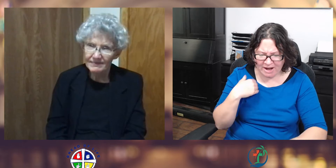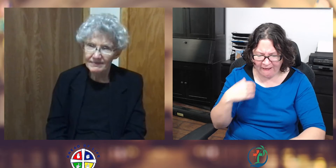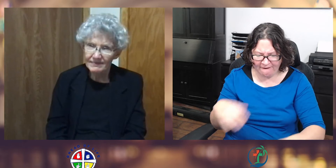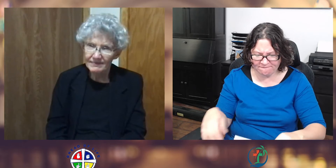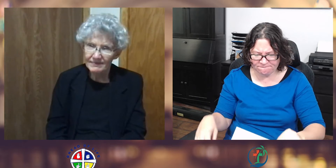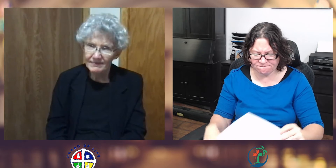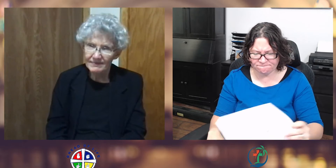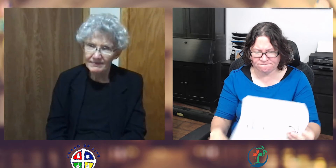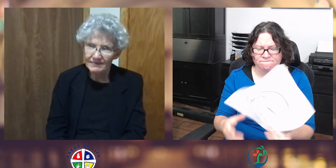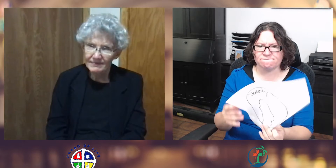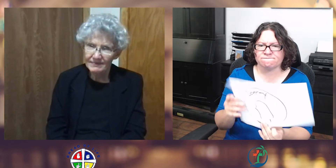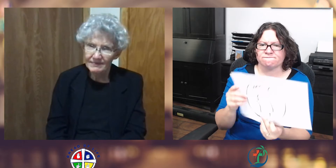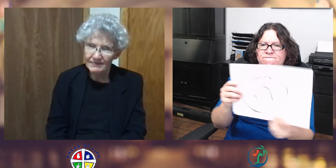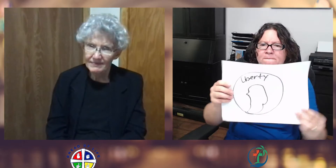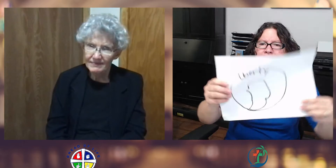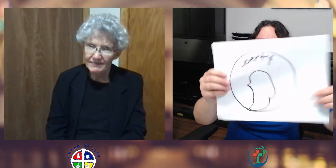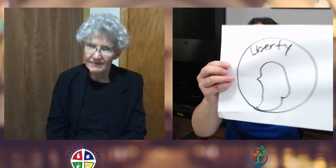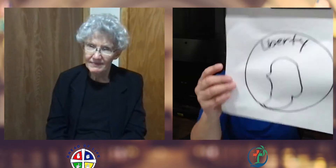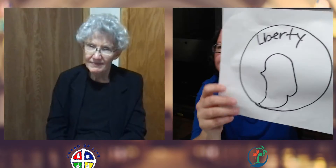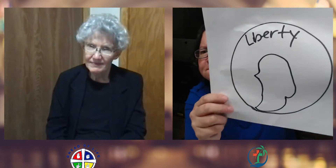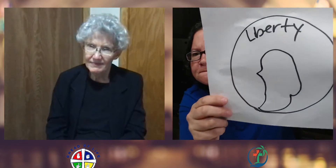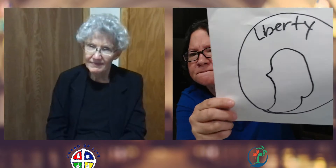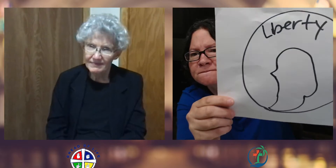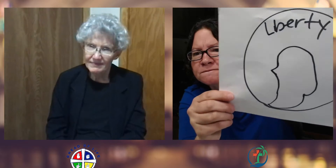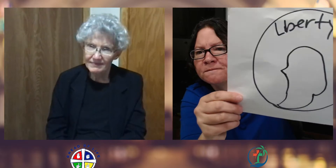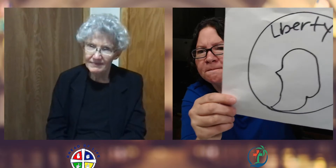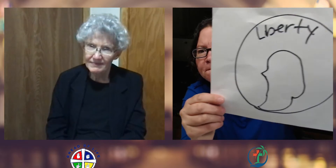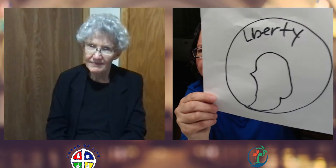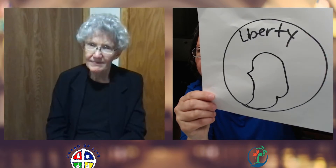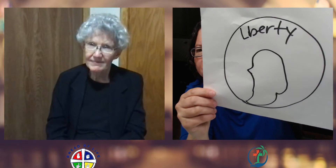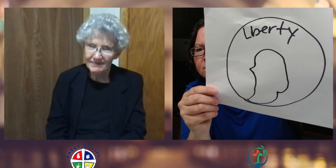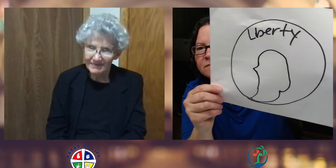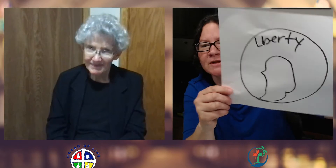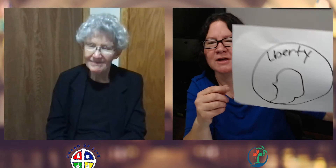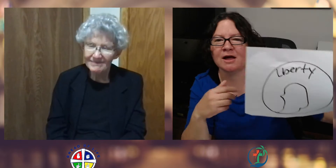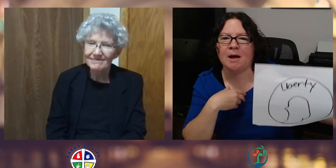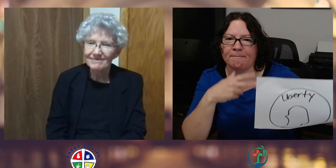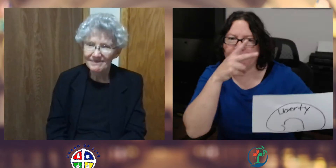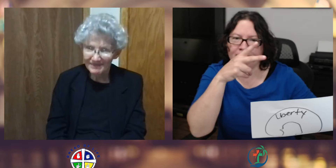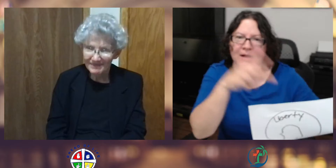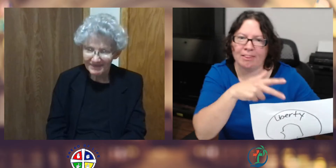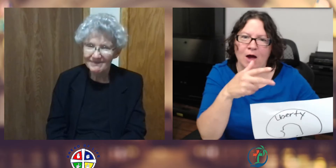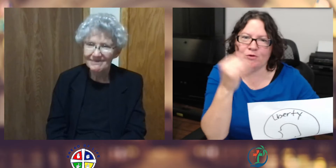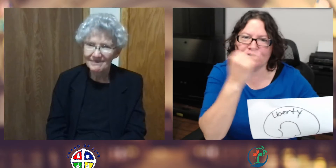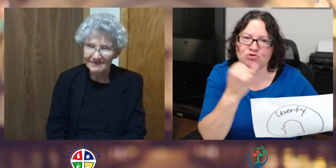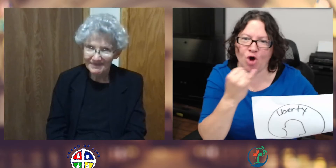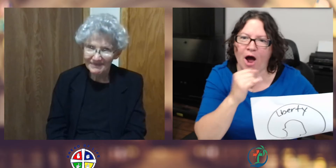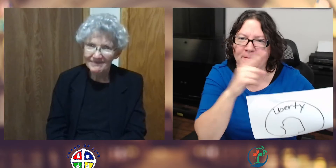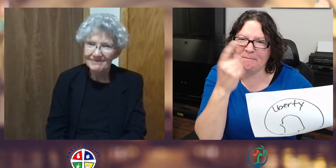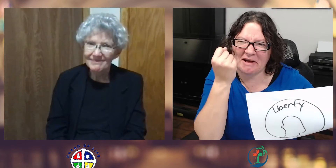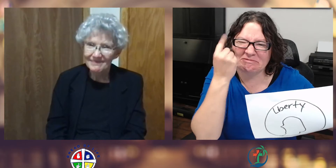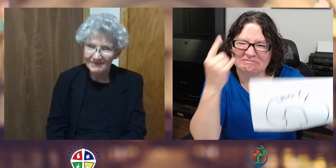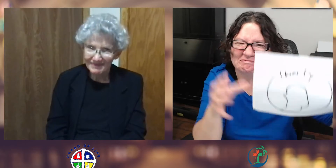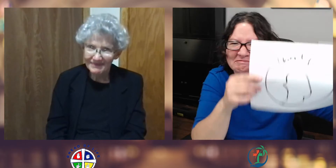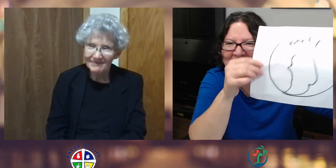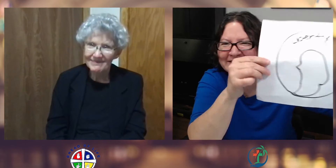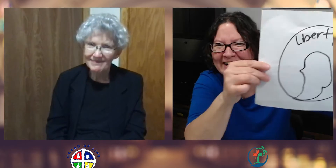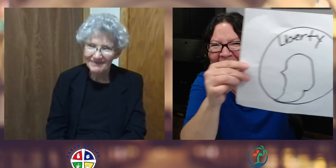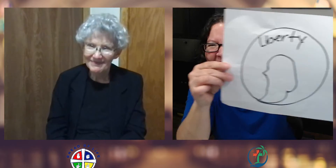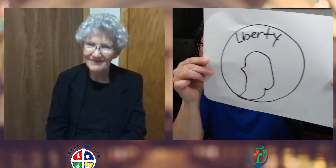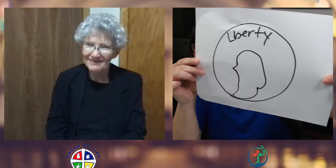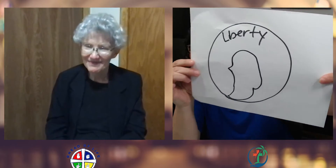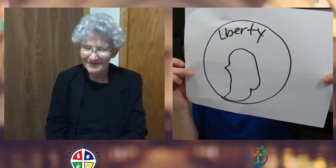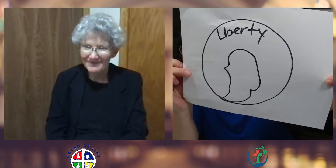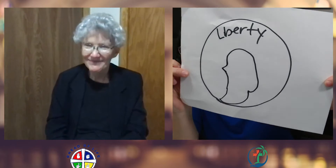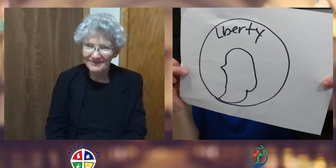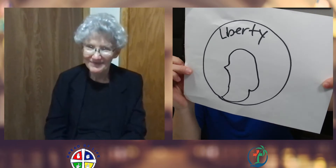In Syria, will we go to Damascus? Antioch? Not to the big cities, no. To the smaller places.